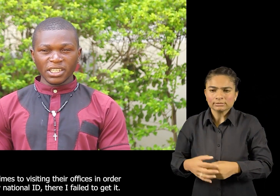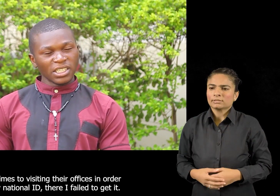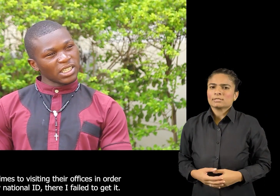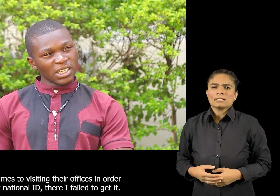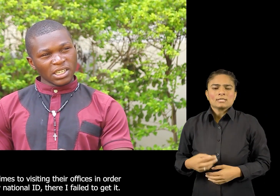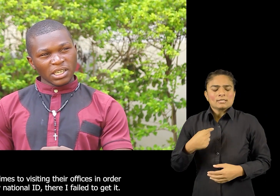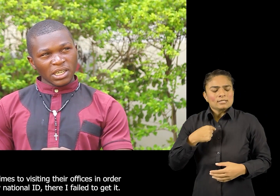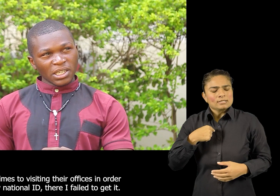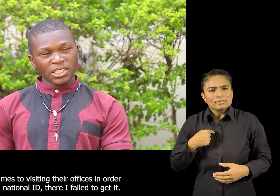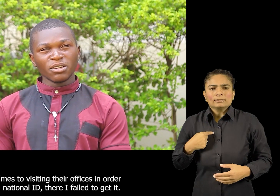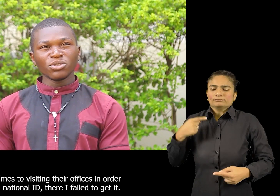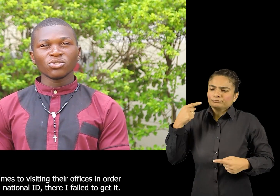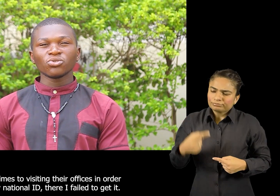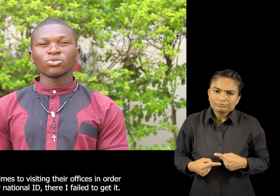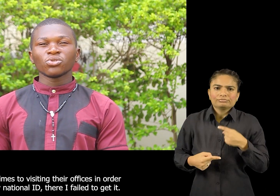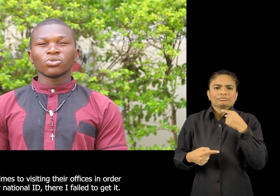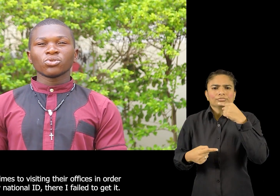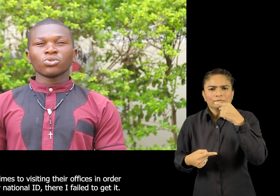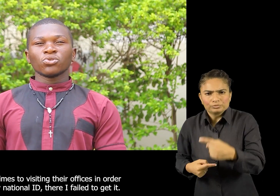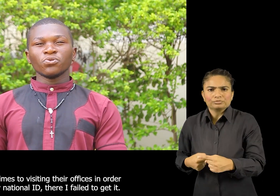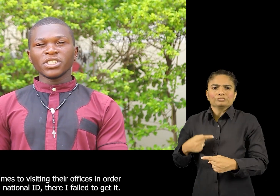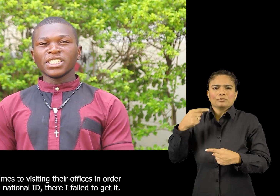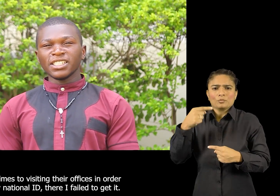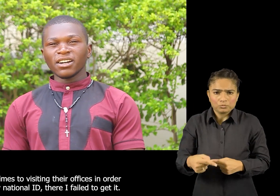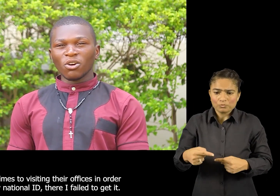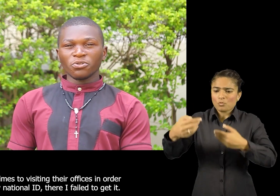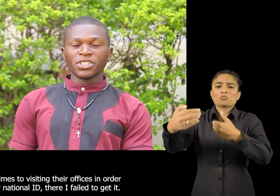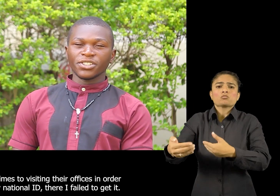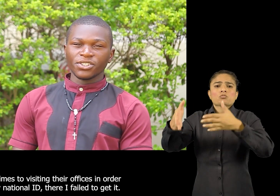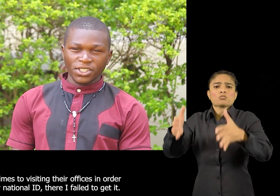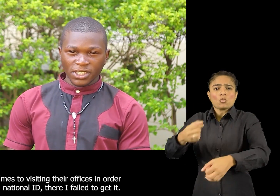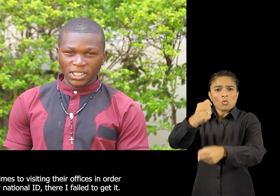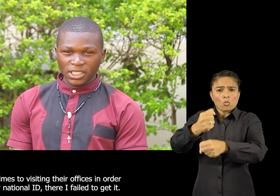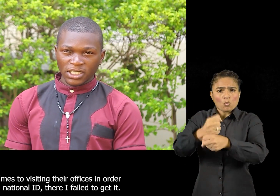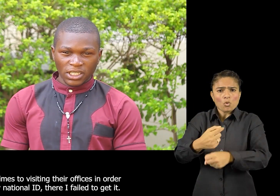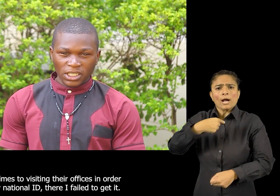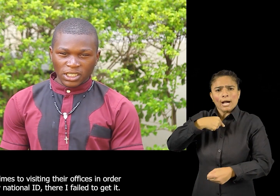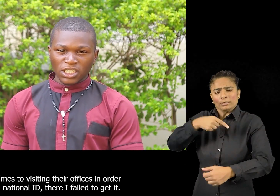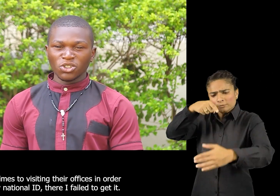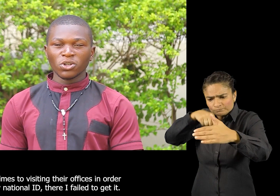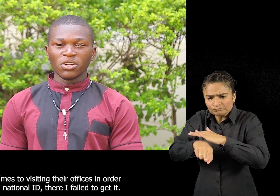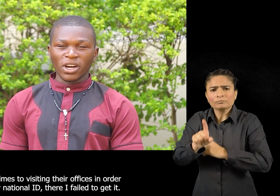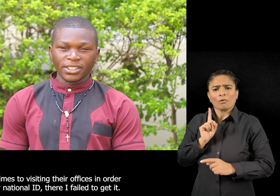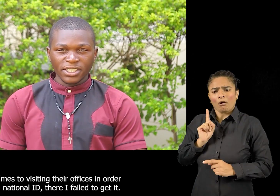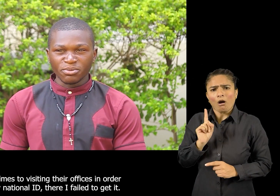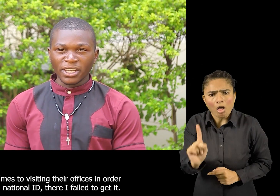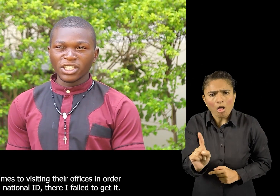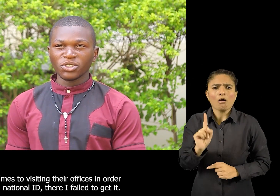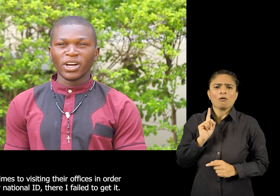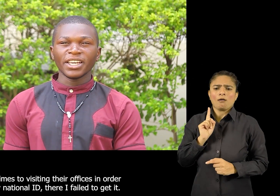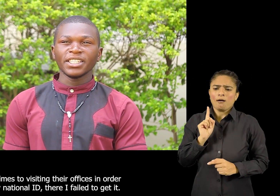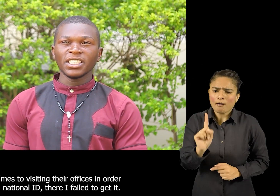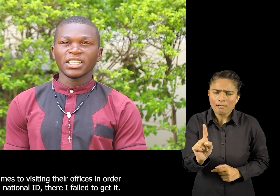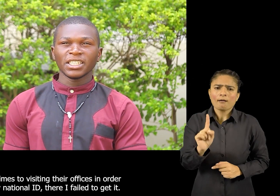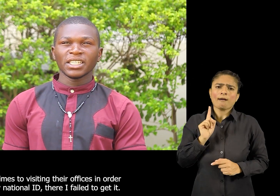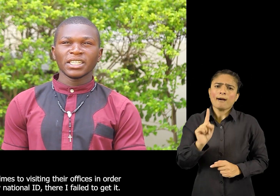many times to visit NIRA offices in order to access my